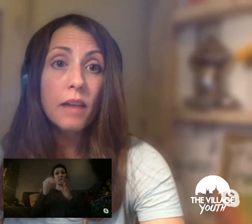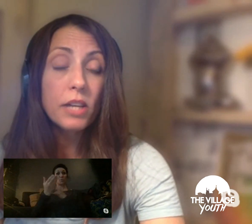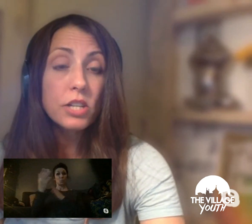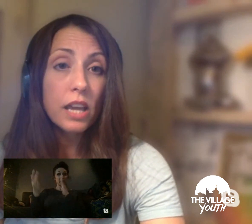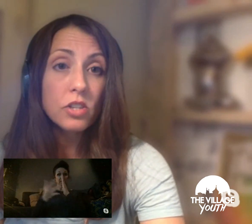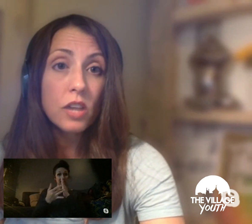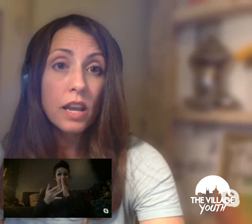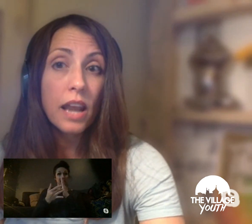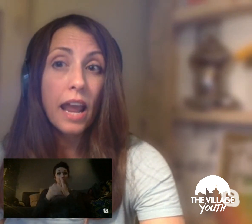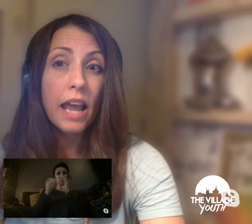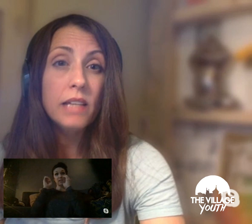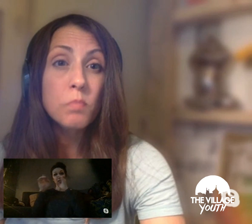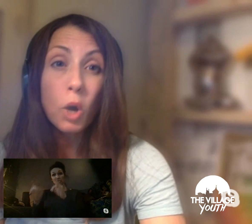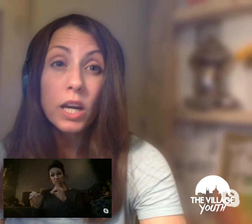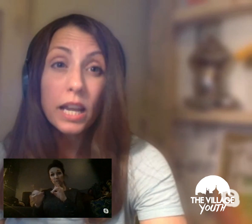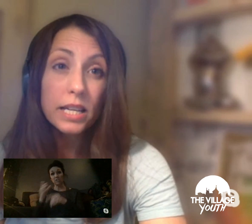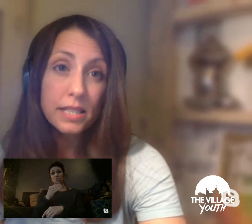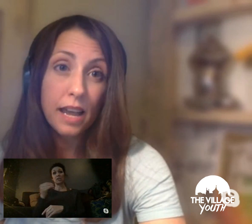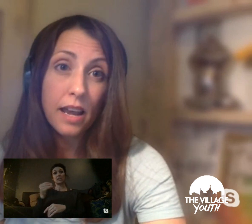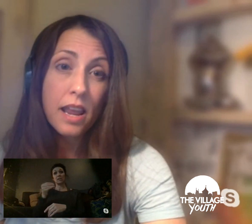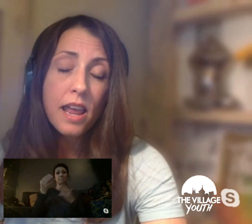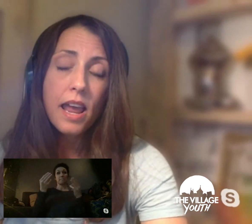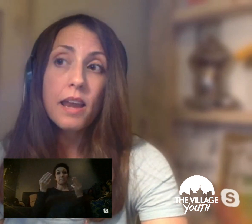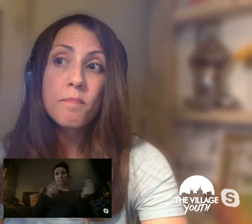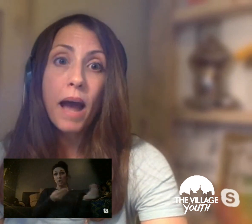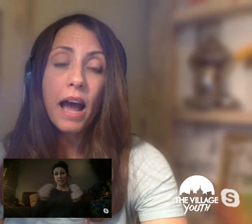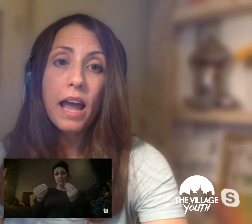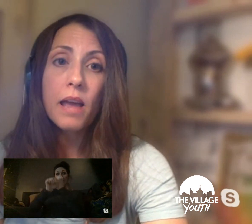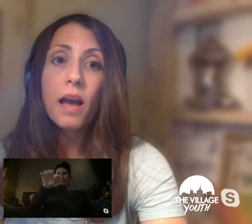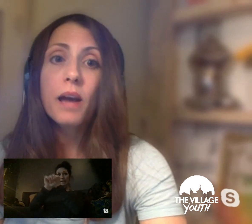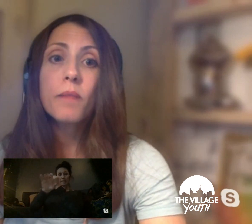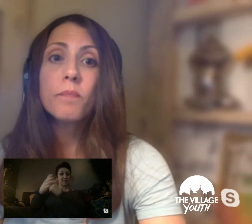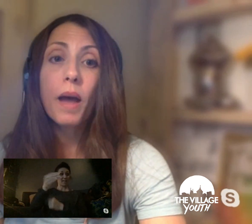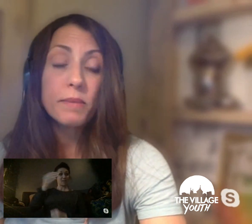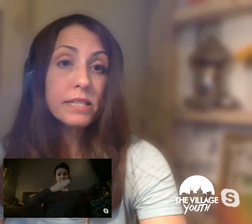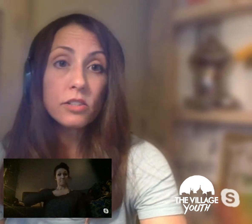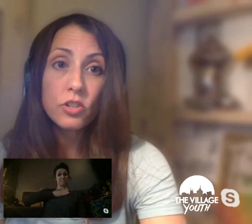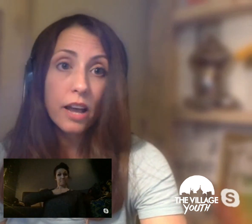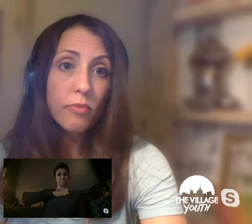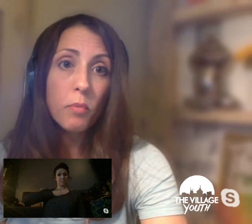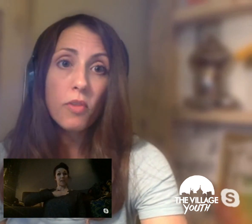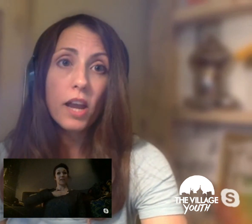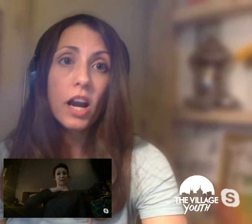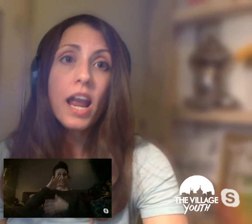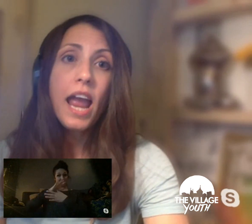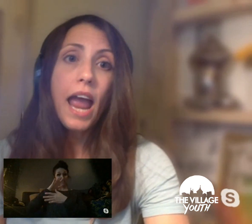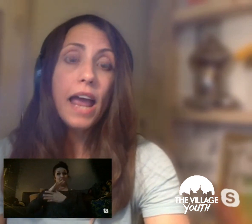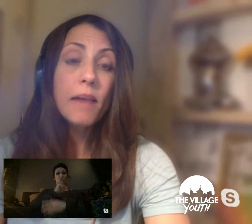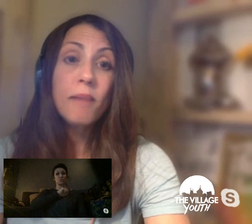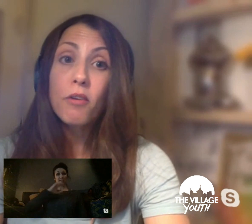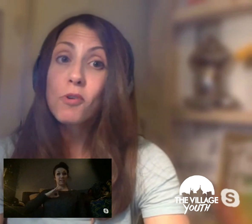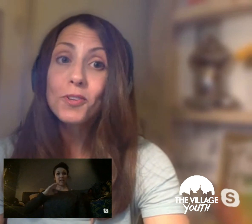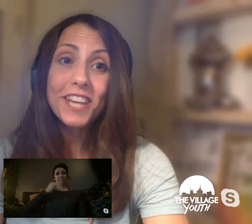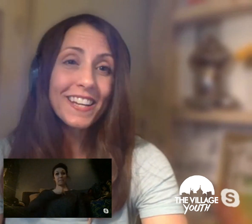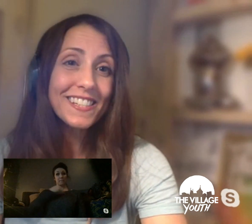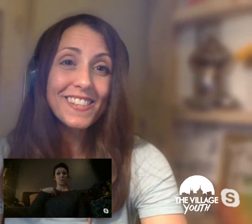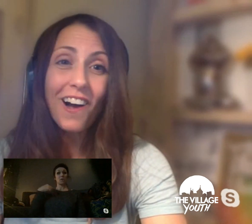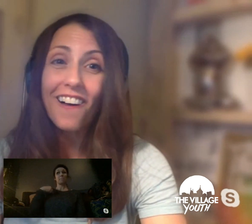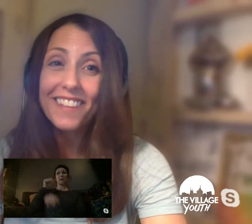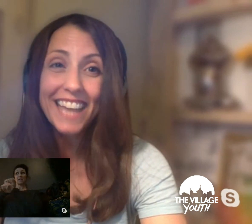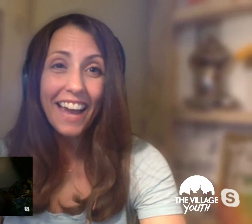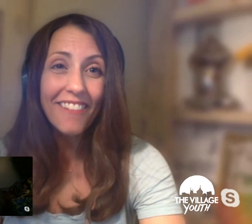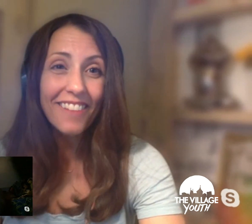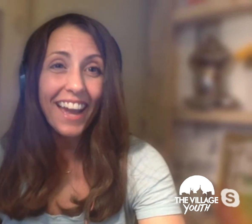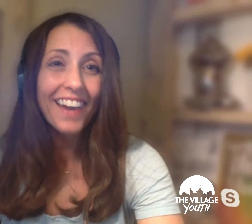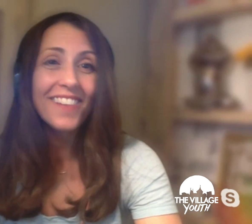technology, education, and marketing and design. And I'm a senior staff member there, and my role changes